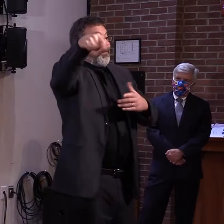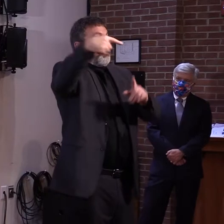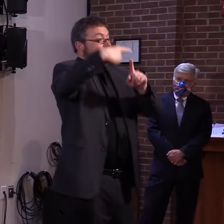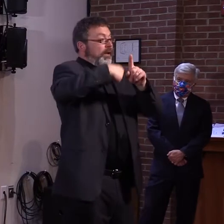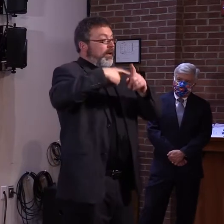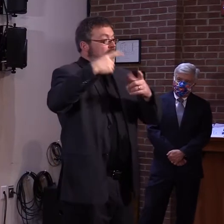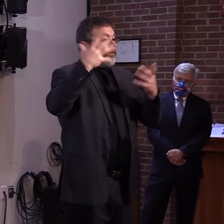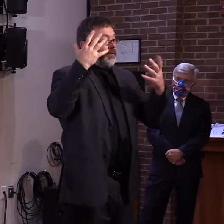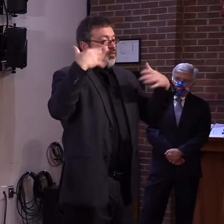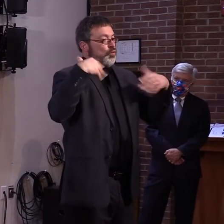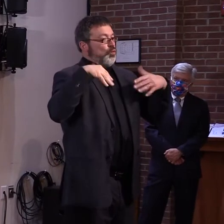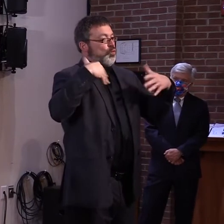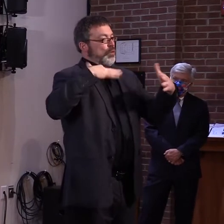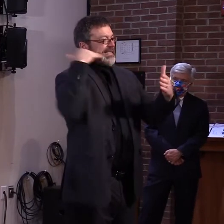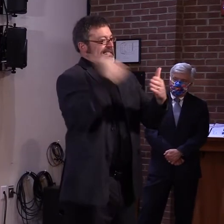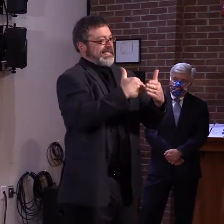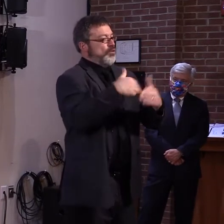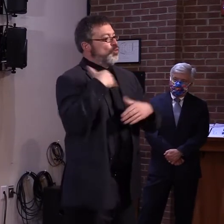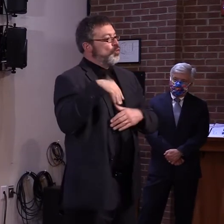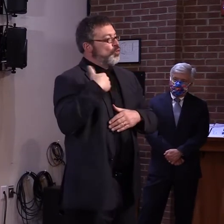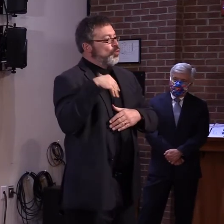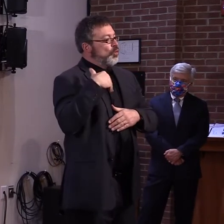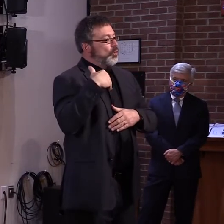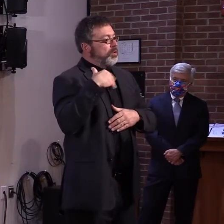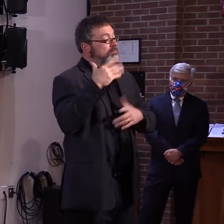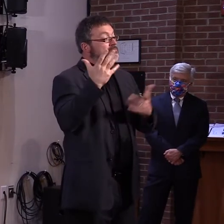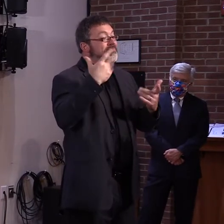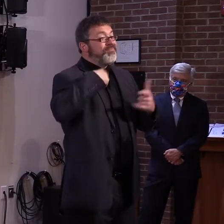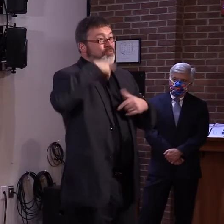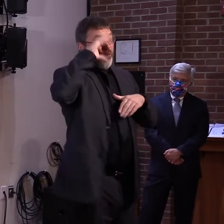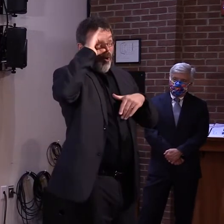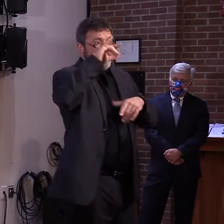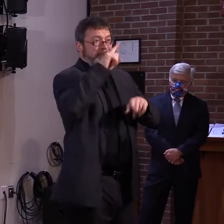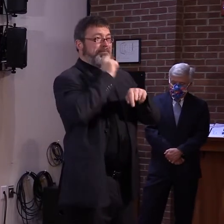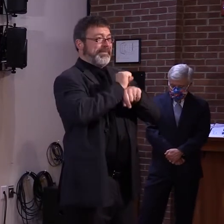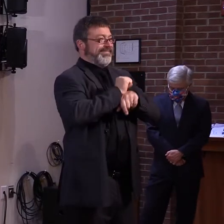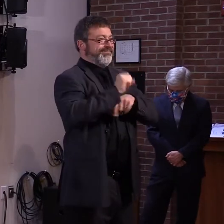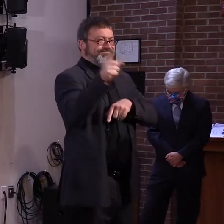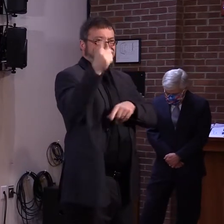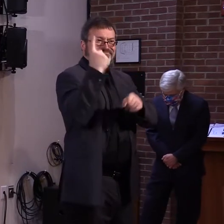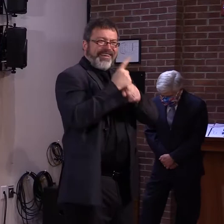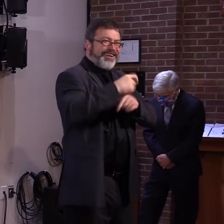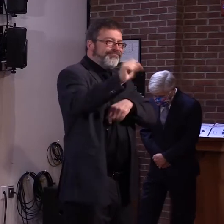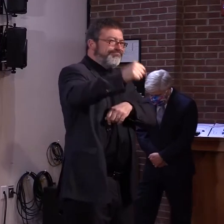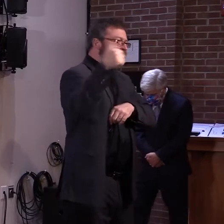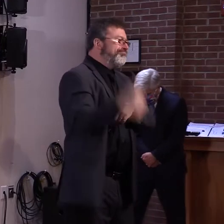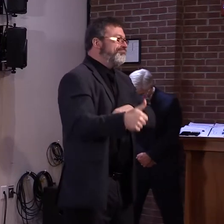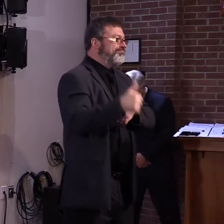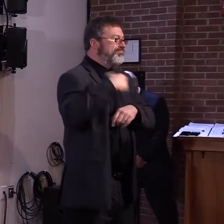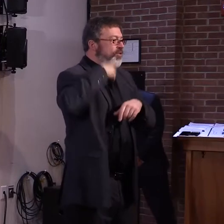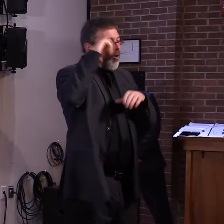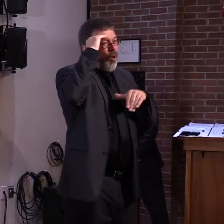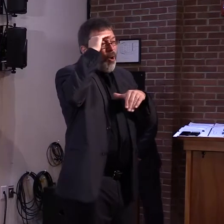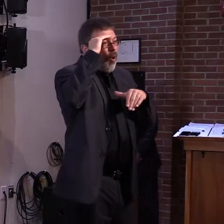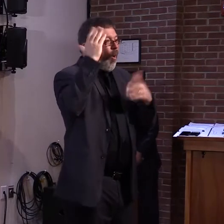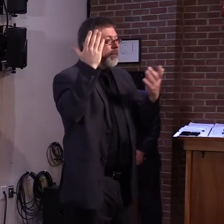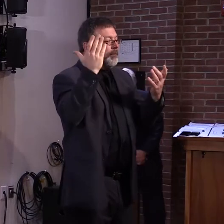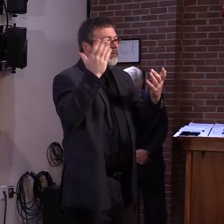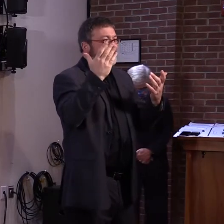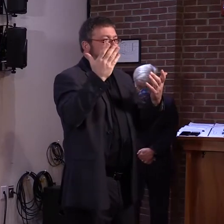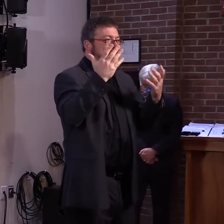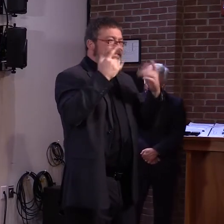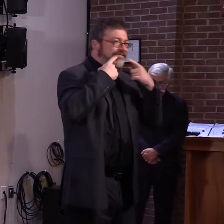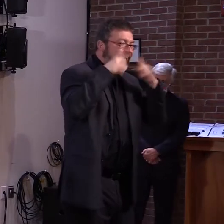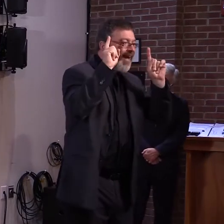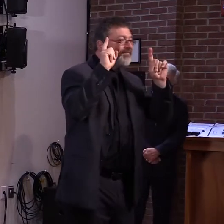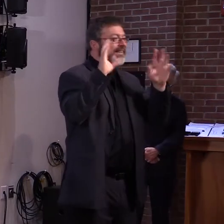again, I hope they're successful. In some respects, a vaccine is going to give us an opportunity, if it's safe